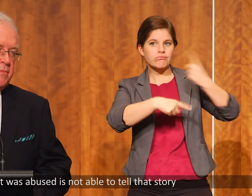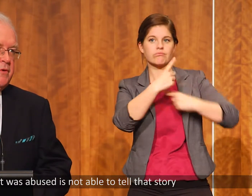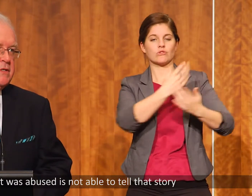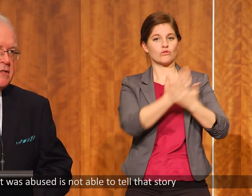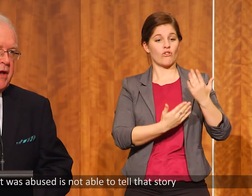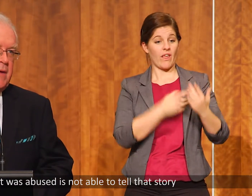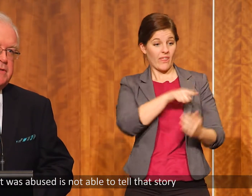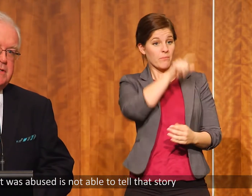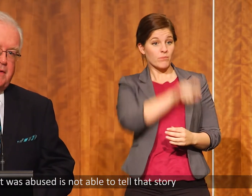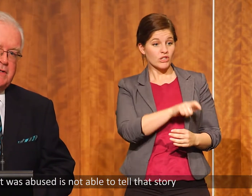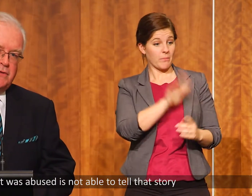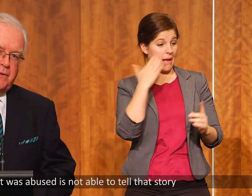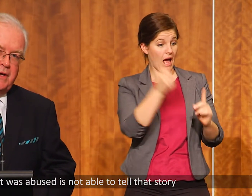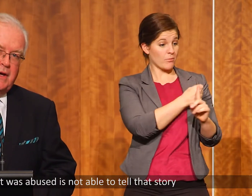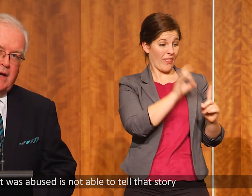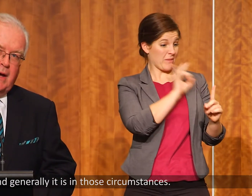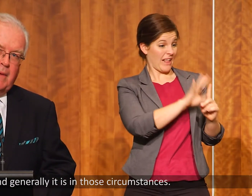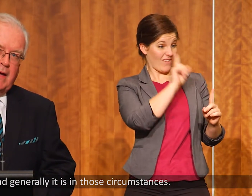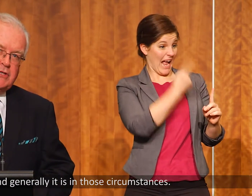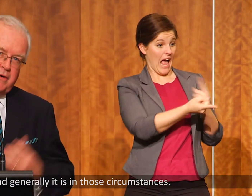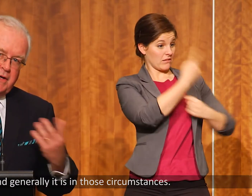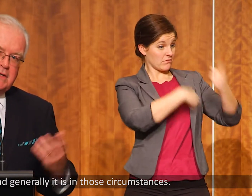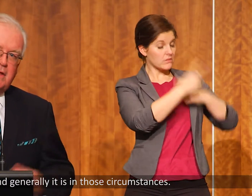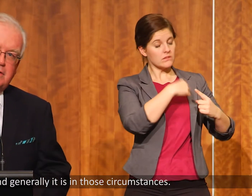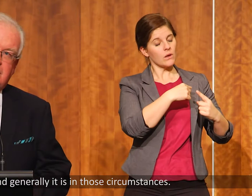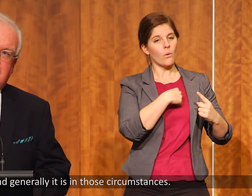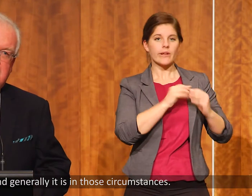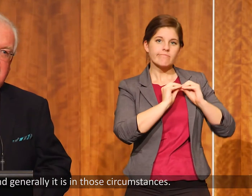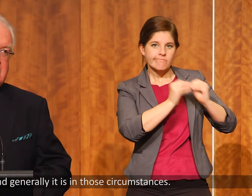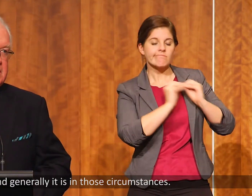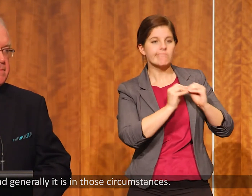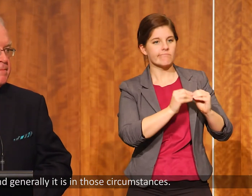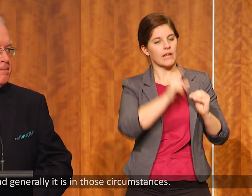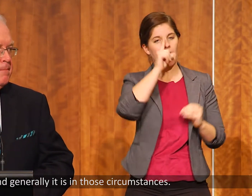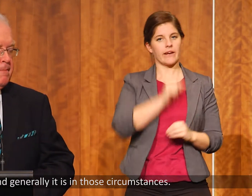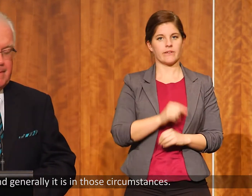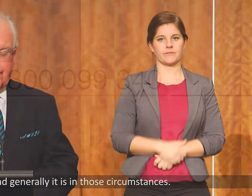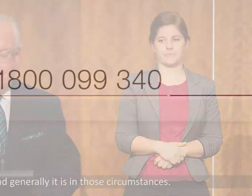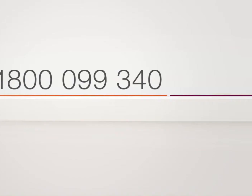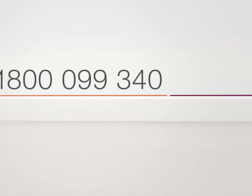was abused is not able to tell that story, and generally it's in those circumstances.